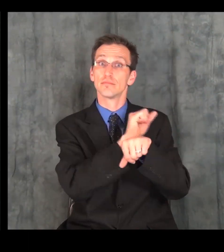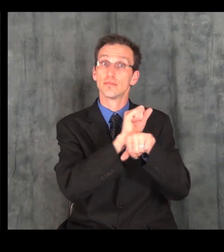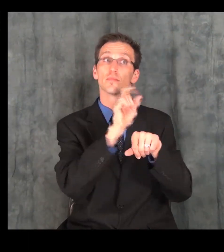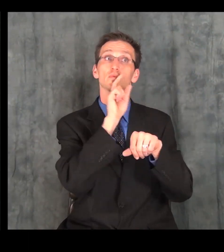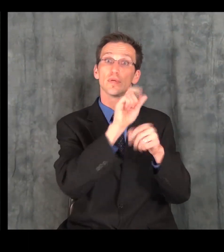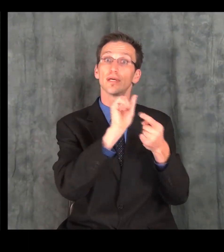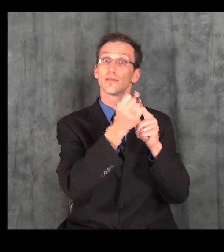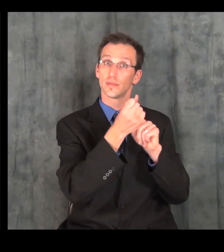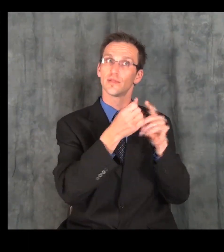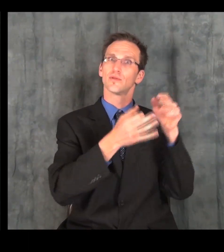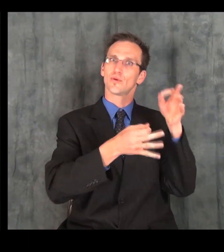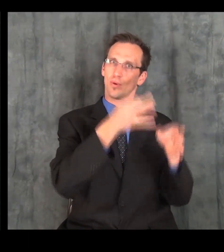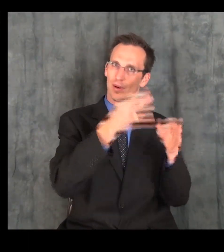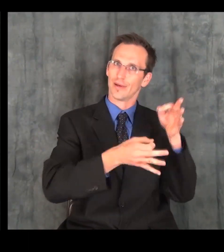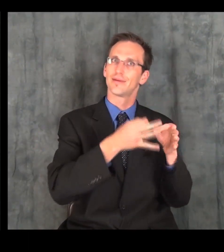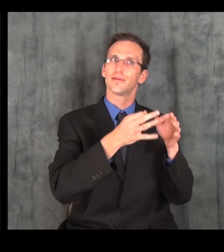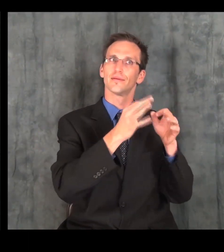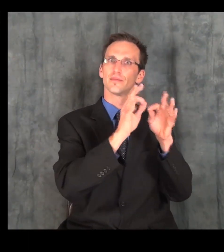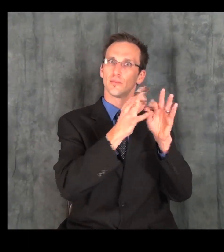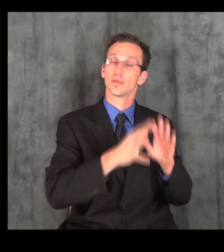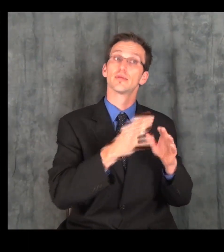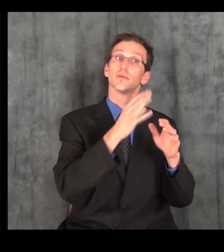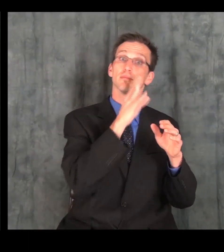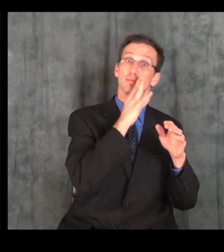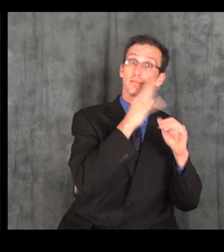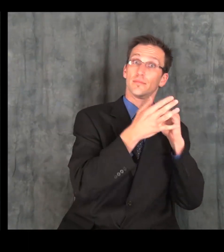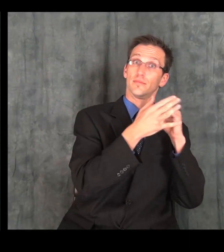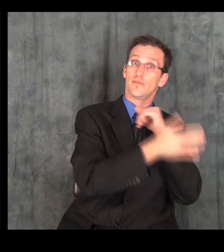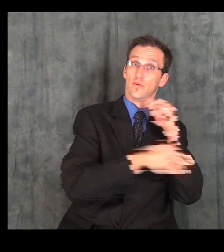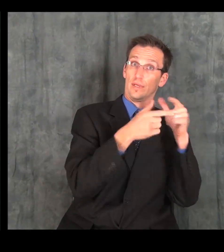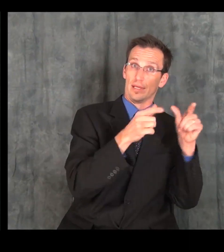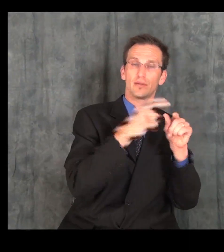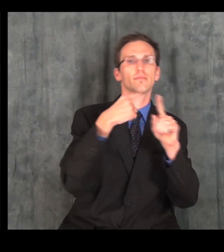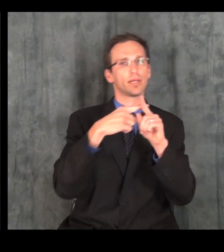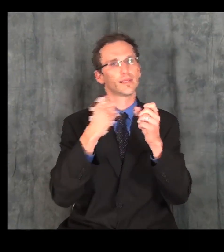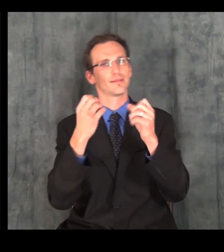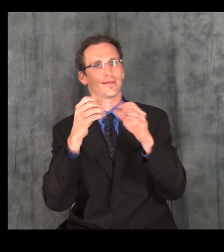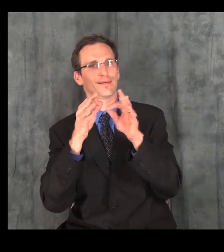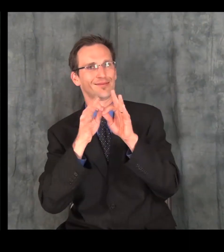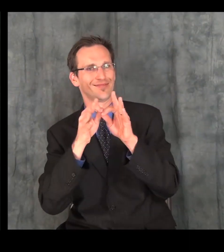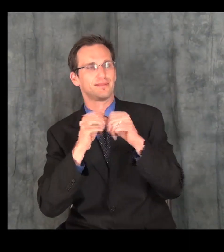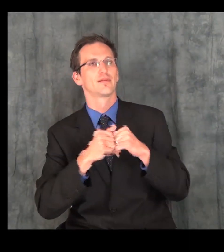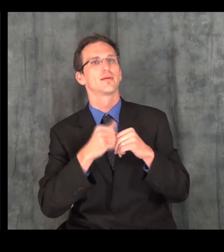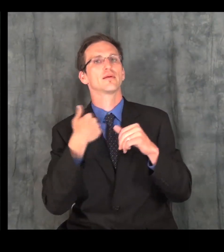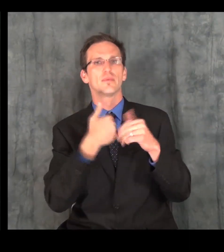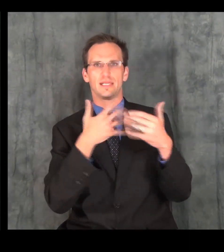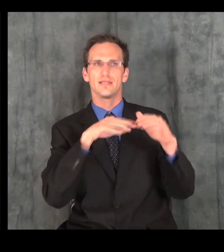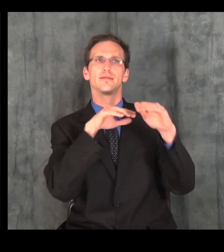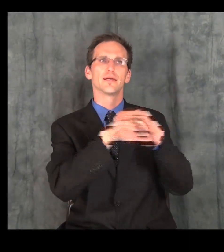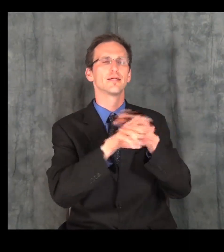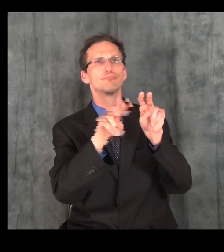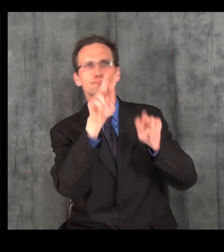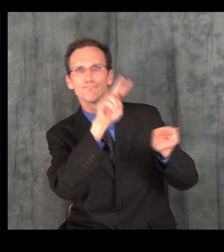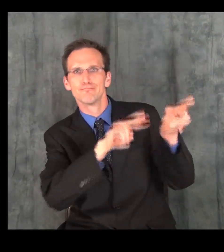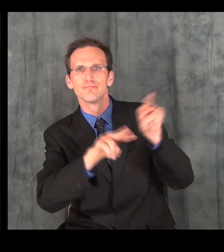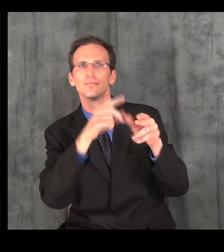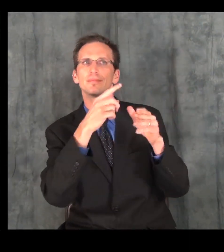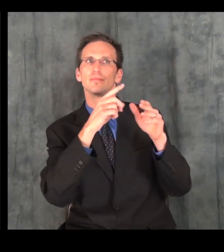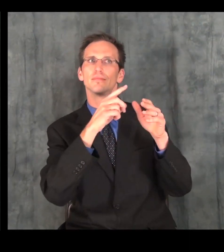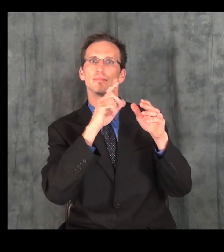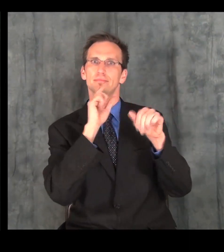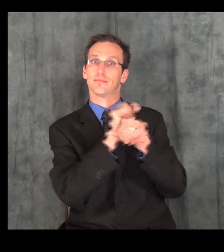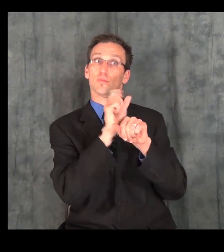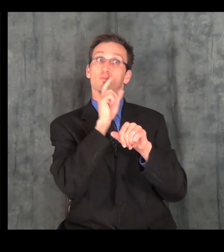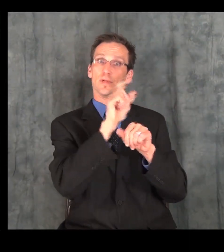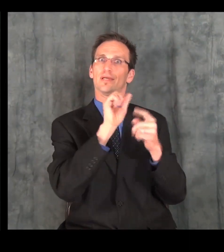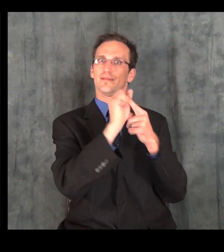other colleagues in spoken languages as well. So we've actually identified different cases happening where they have interpreters present. So I turned up